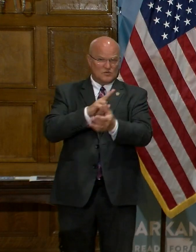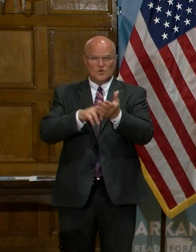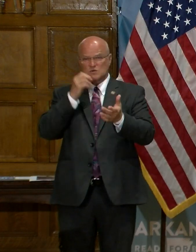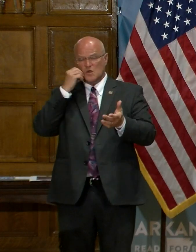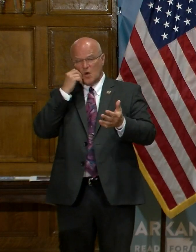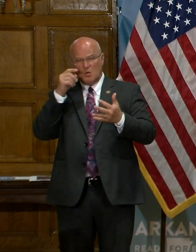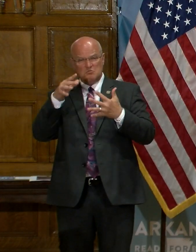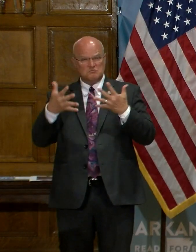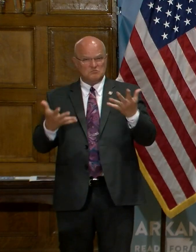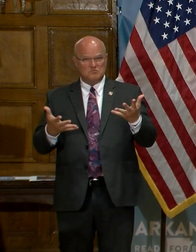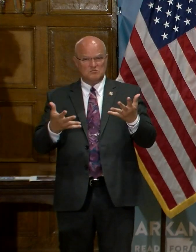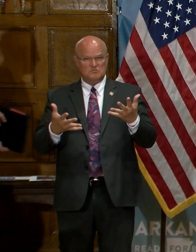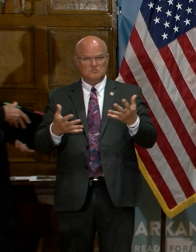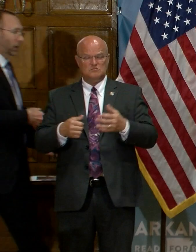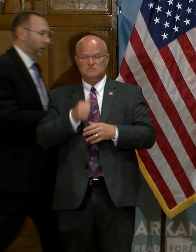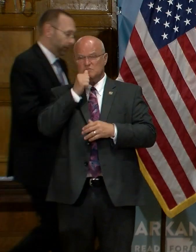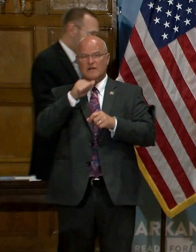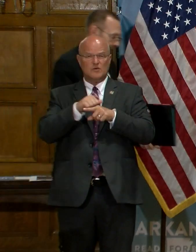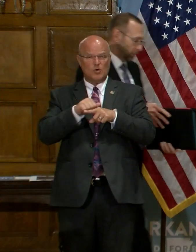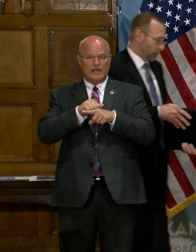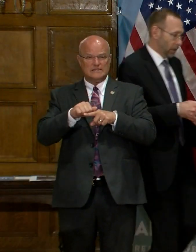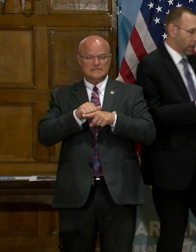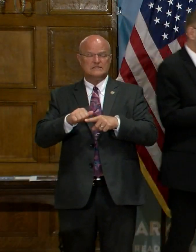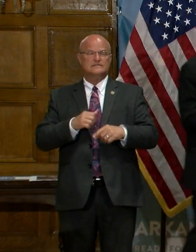home, private practice?